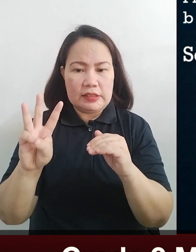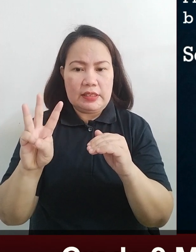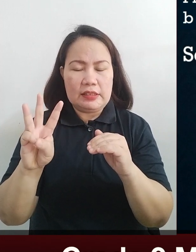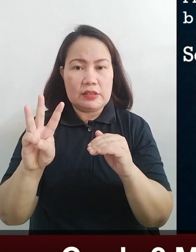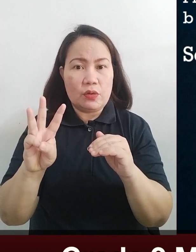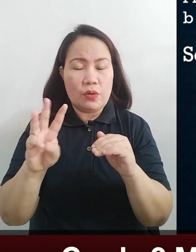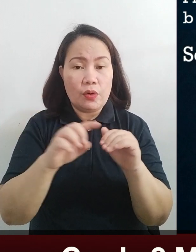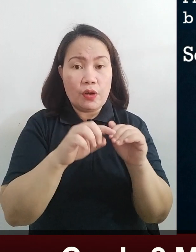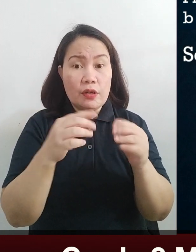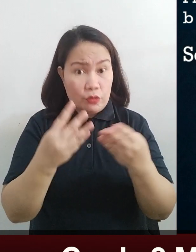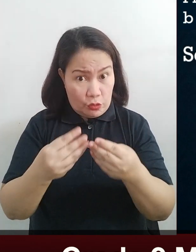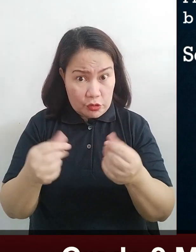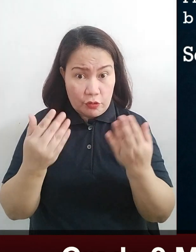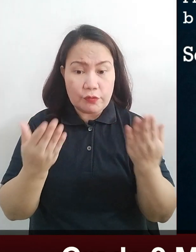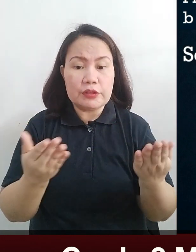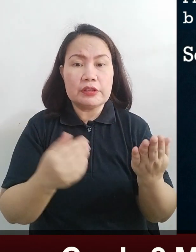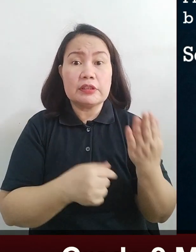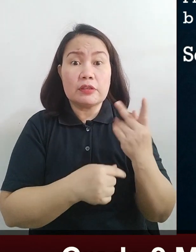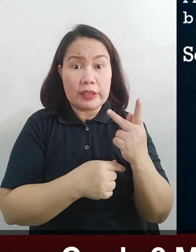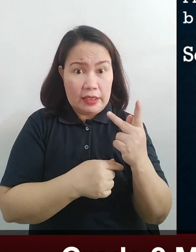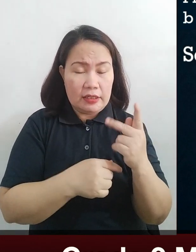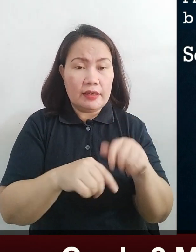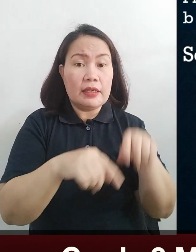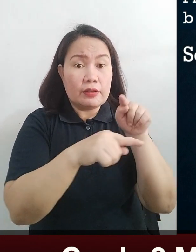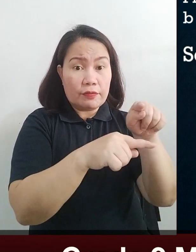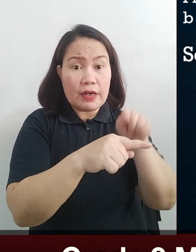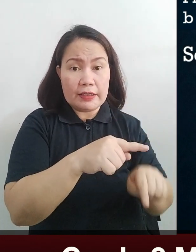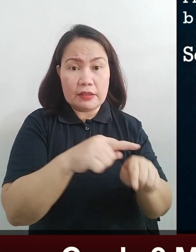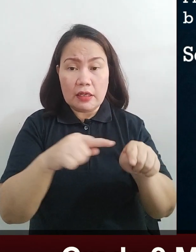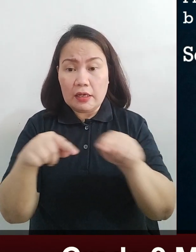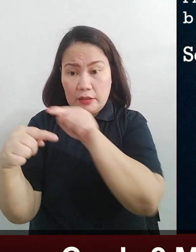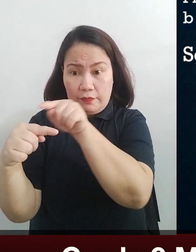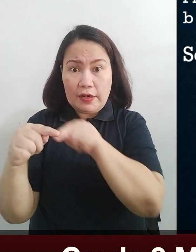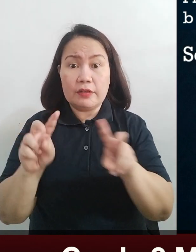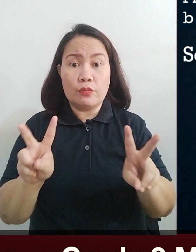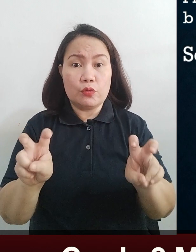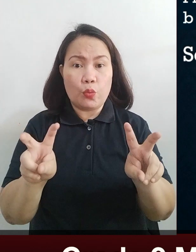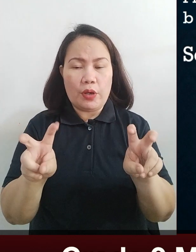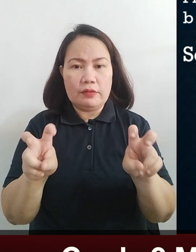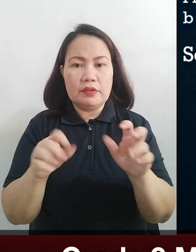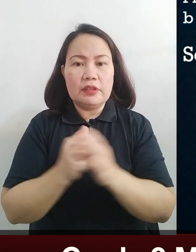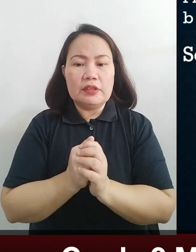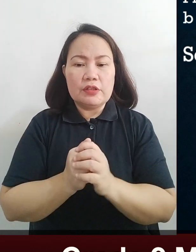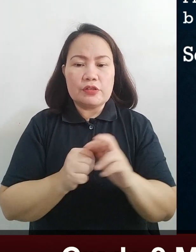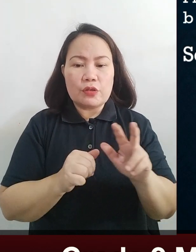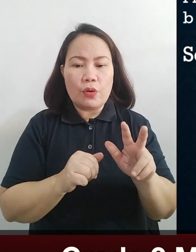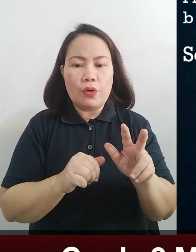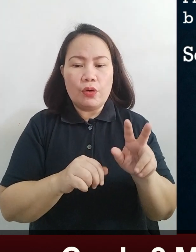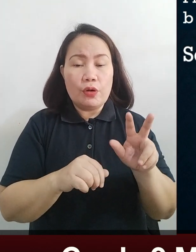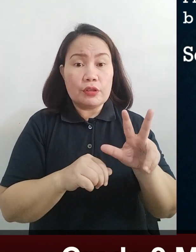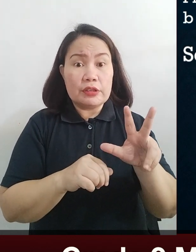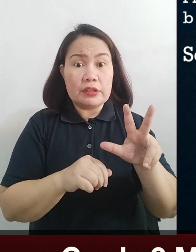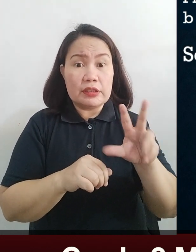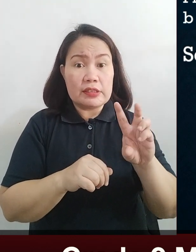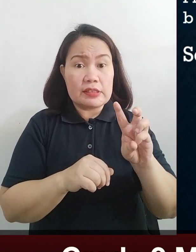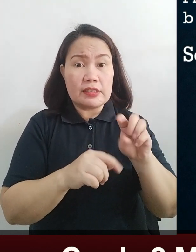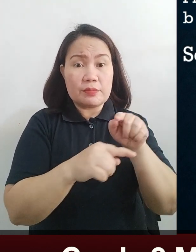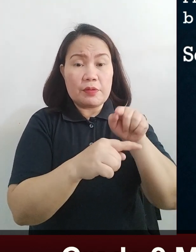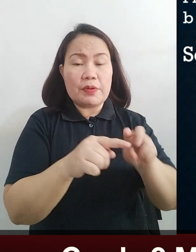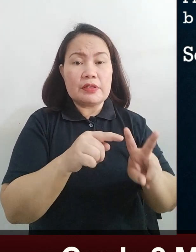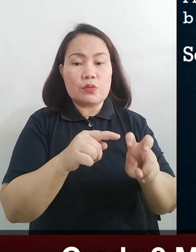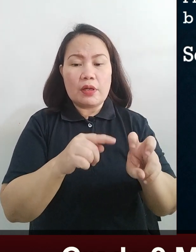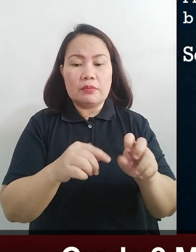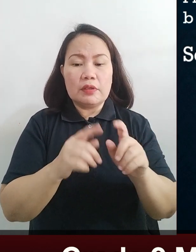equals 12K. So to solve for K, divide both sides by 12. So that is 36 divide